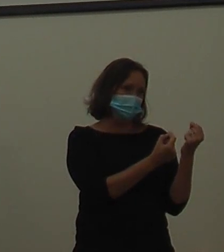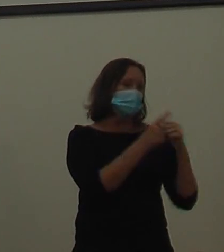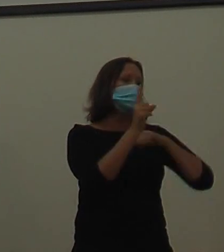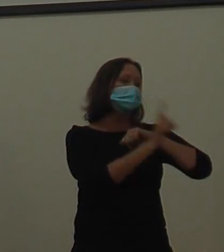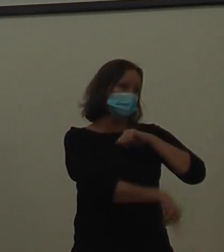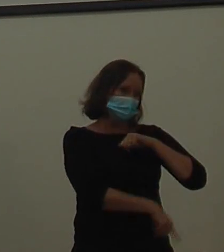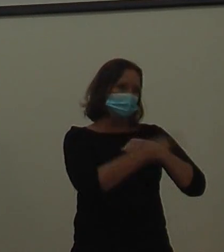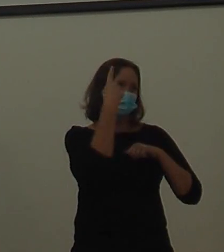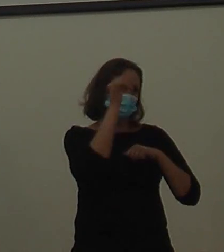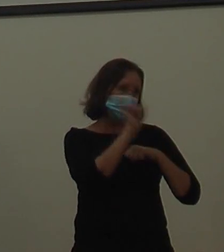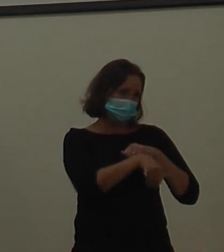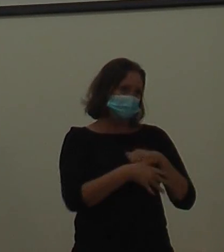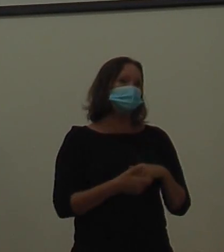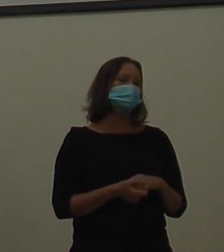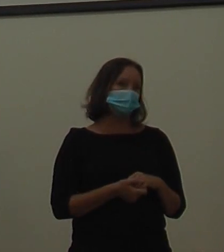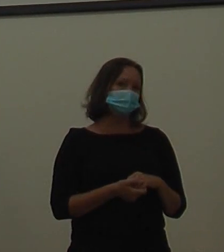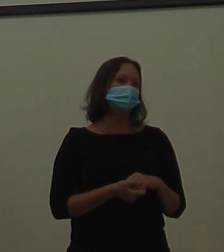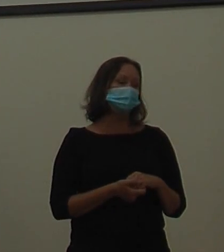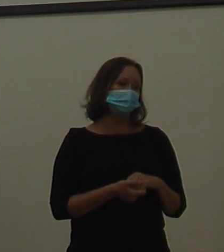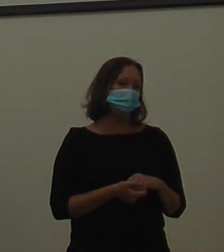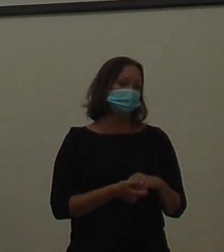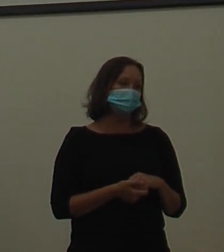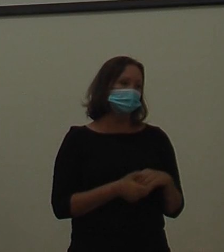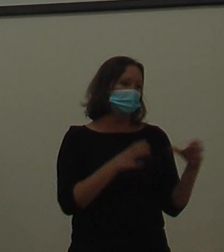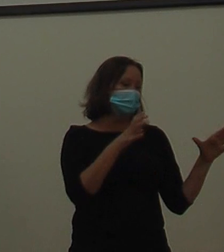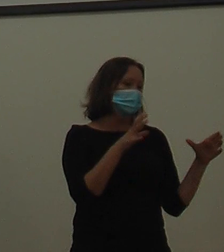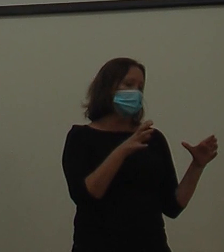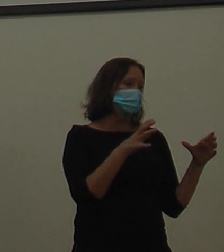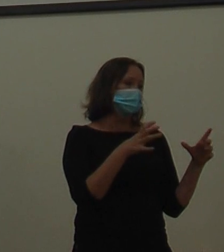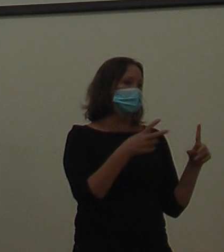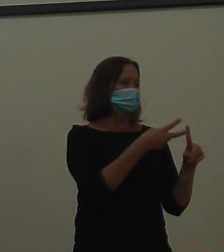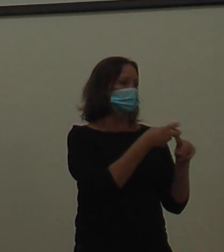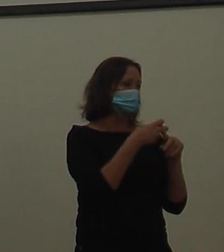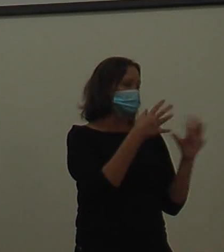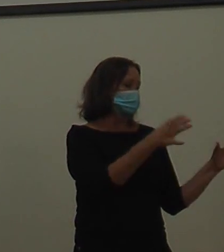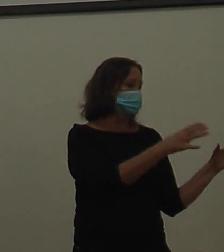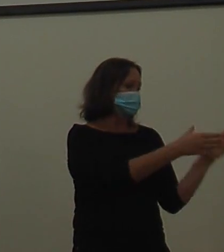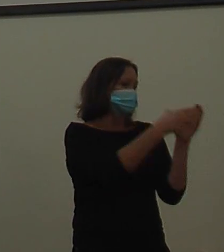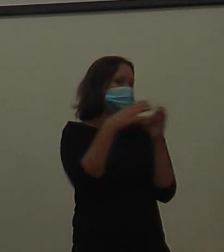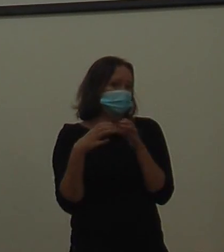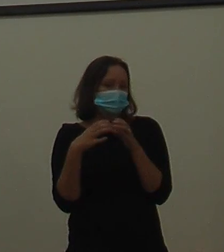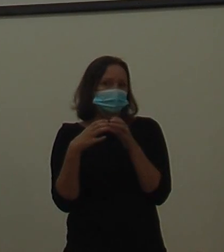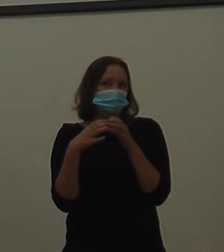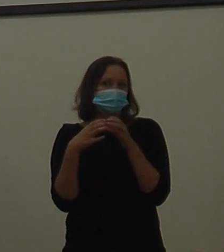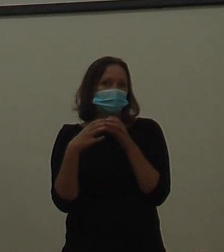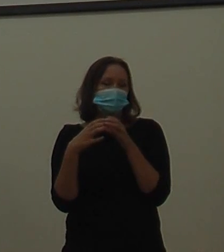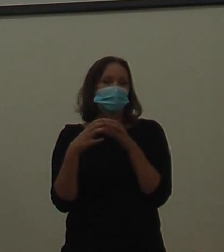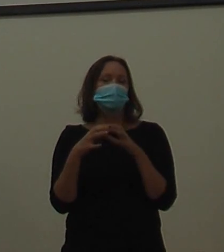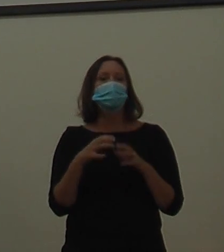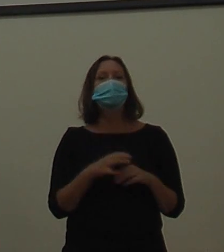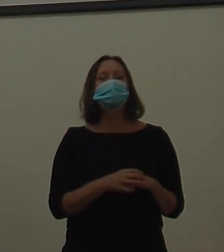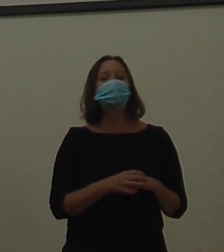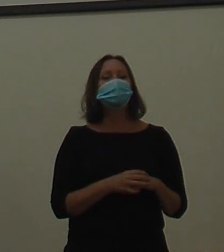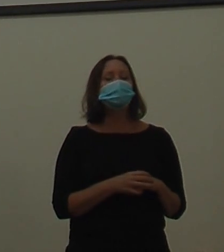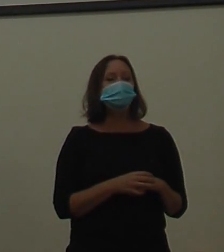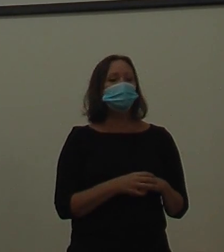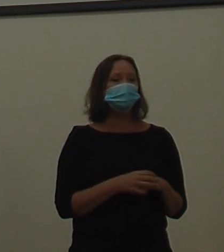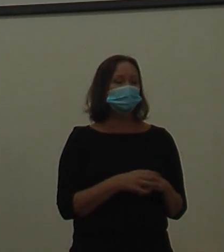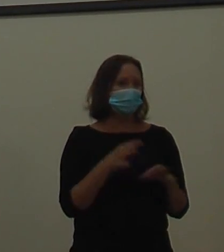it. And they're taken into captivity. And to give you an idea, I want to run through these right